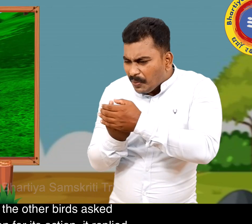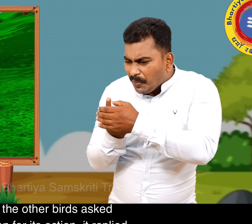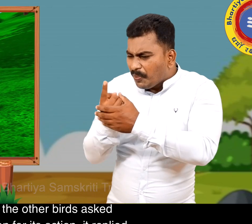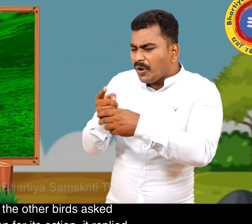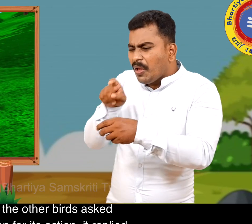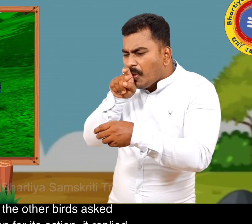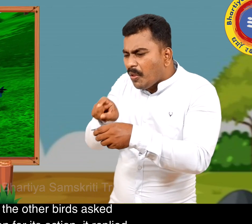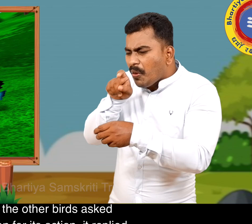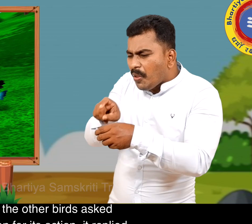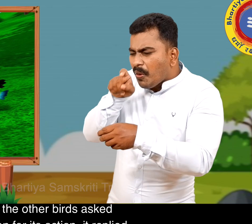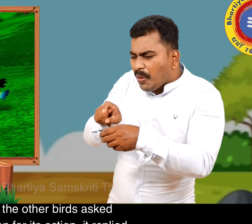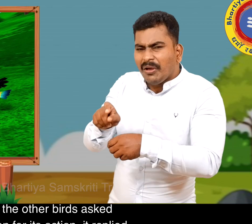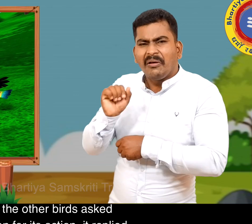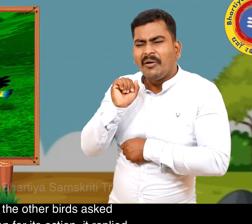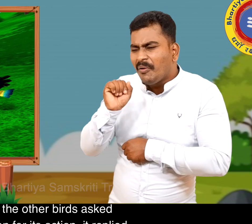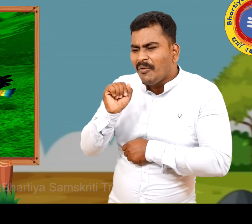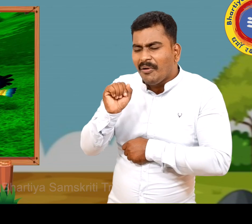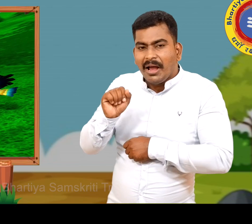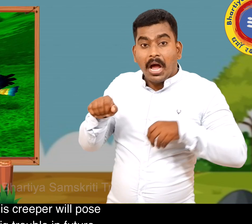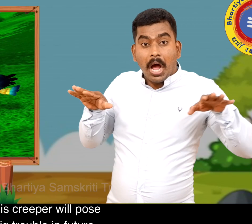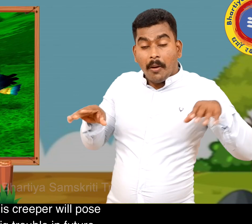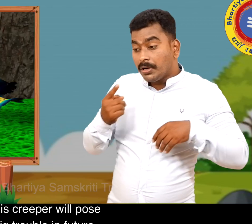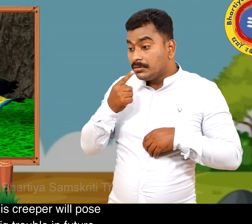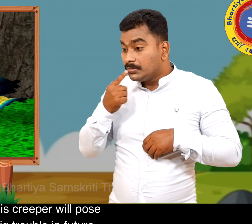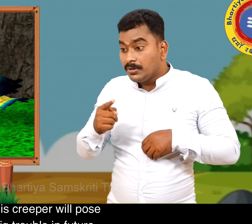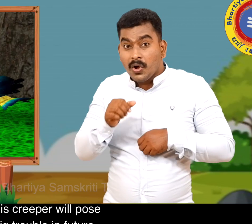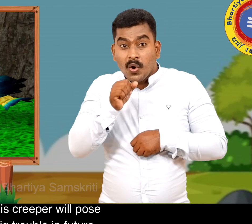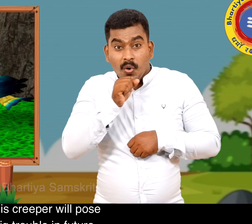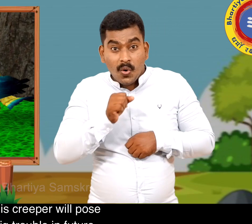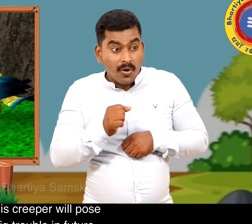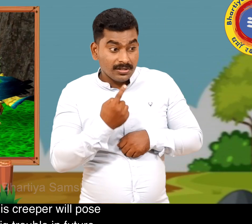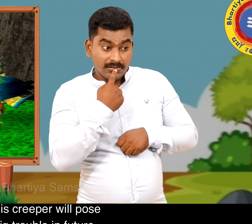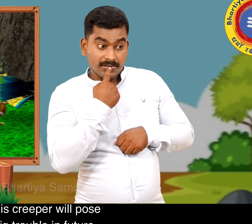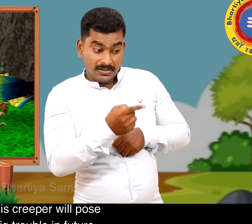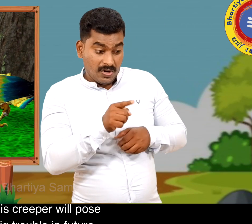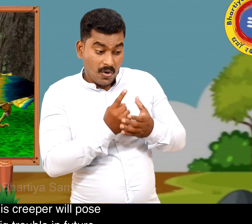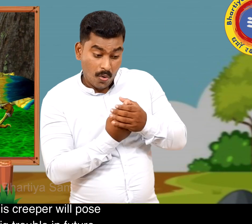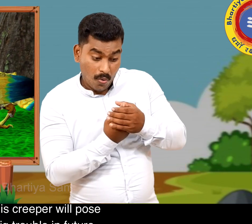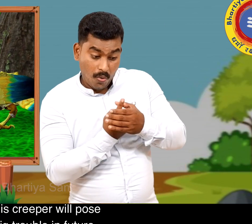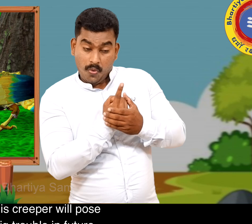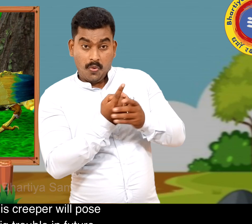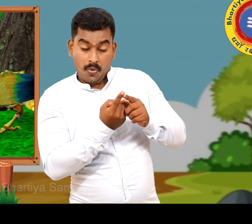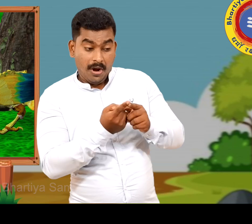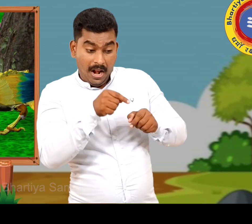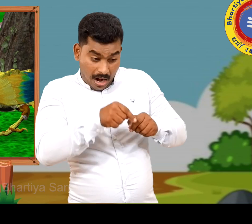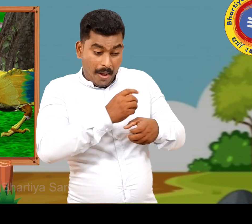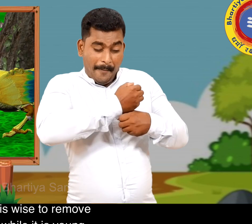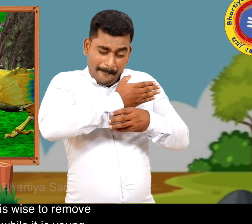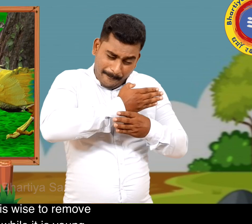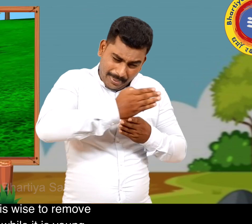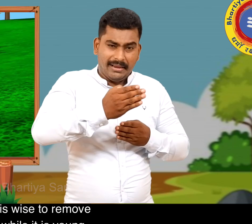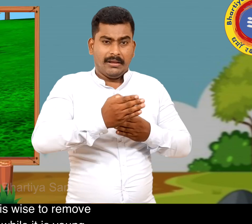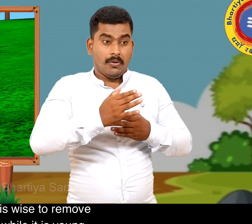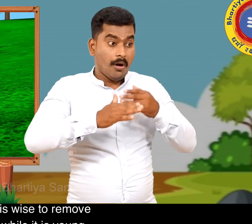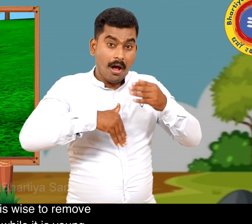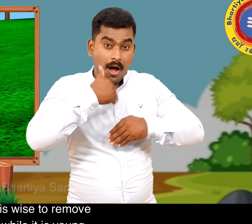its action, it replied, "This creeper will pose a big trouble in future.